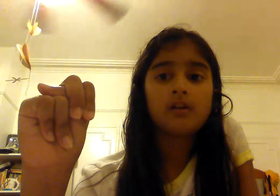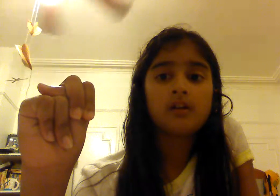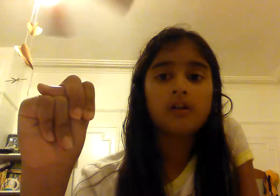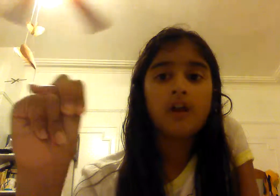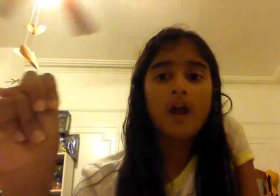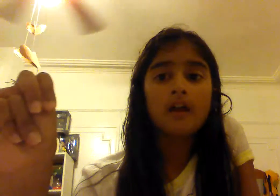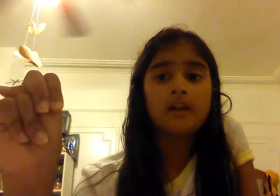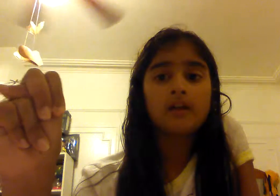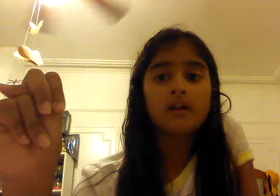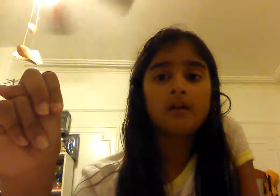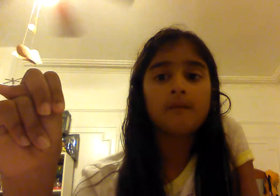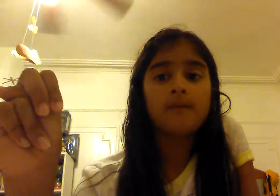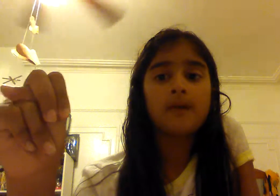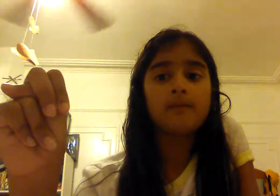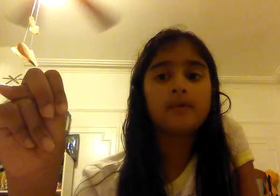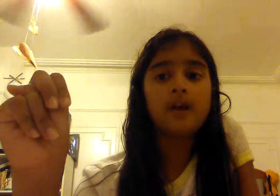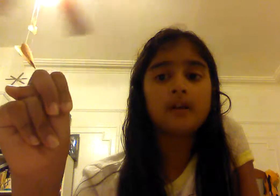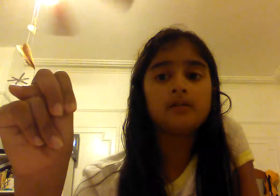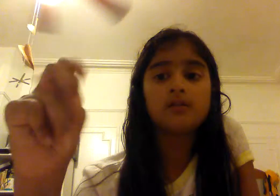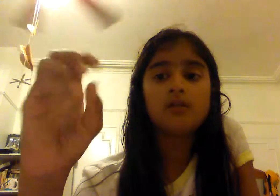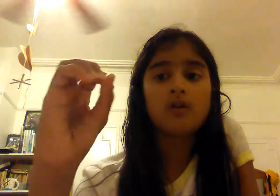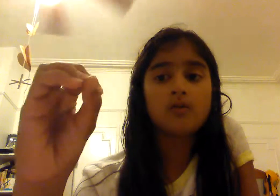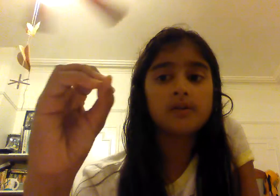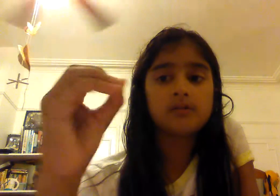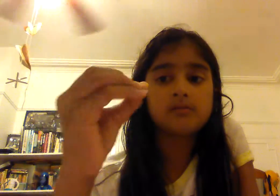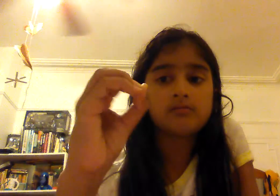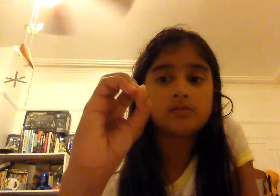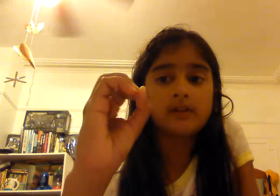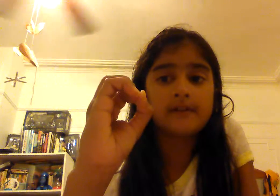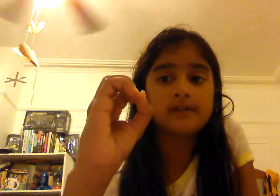M, N, O is like this,